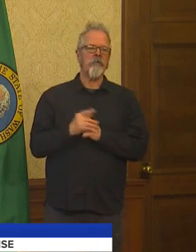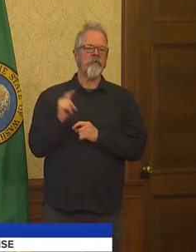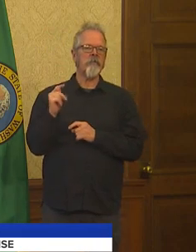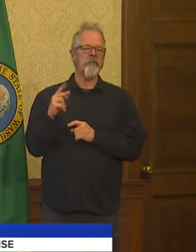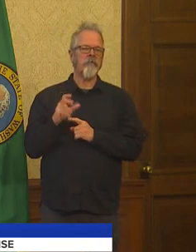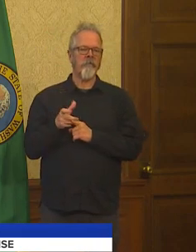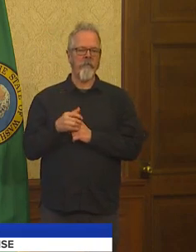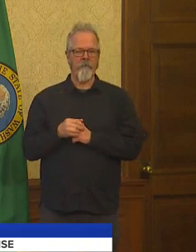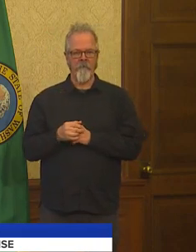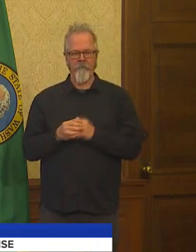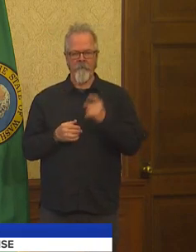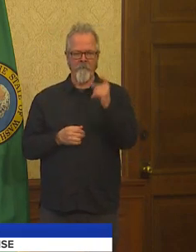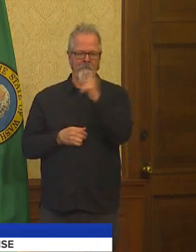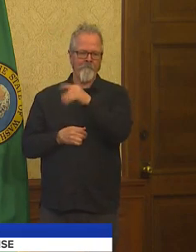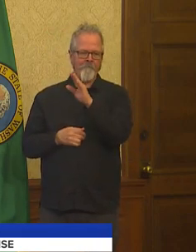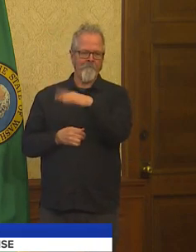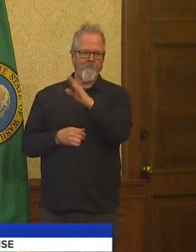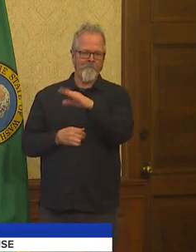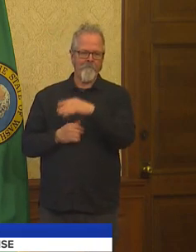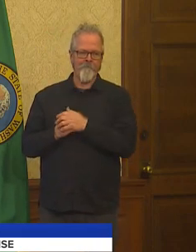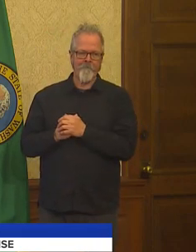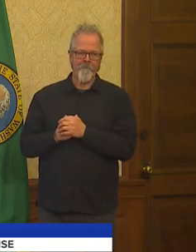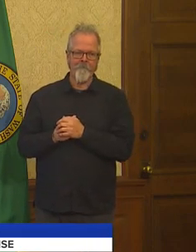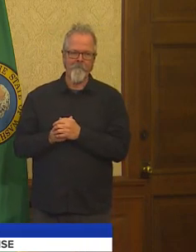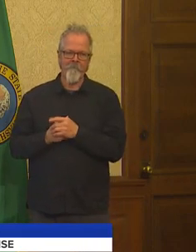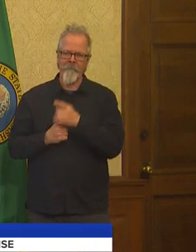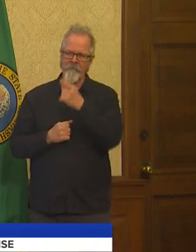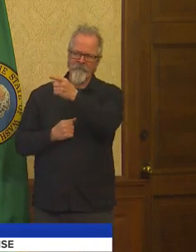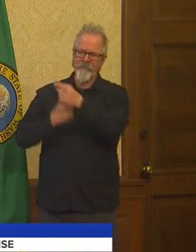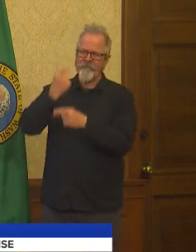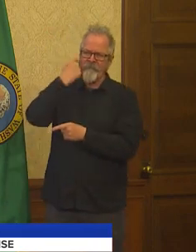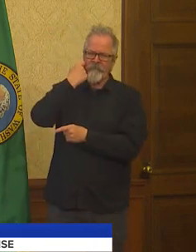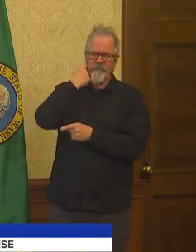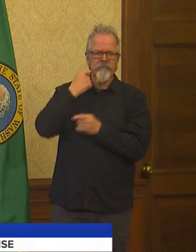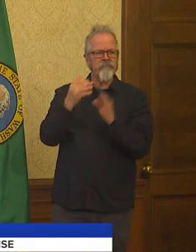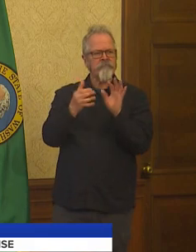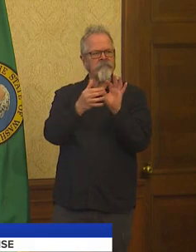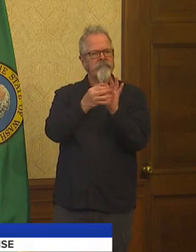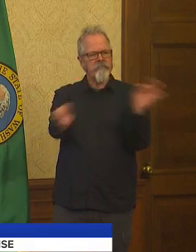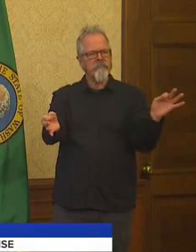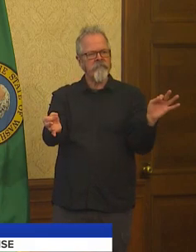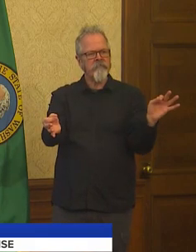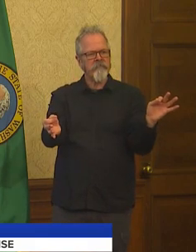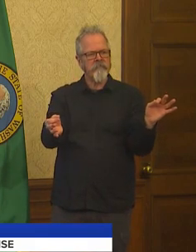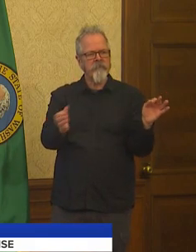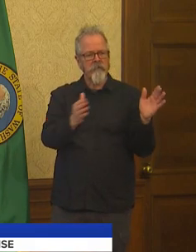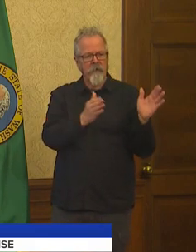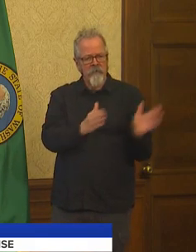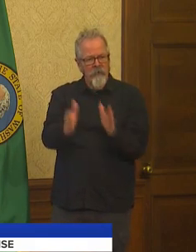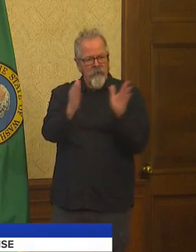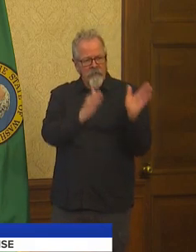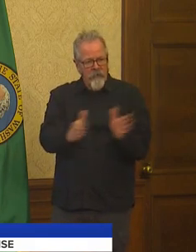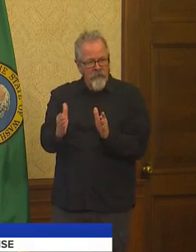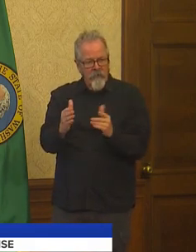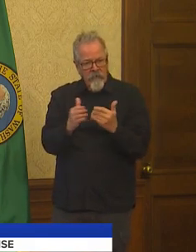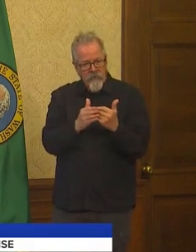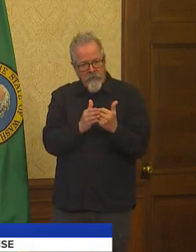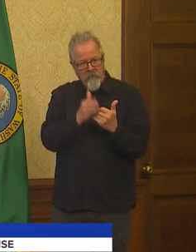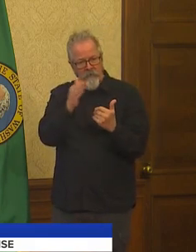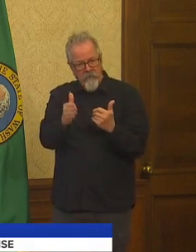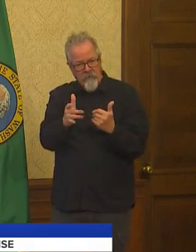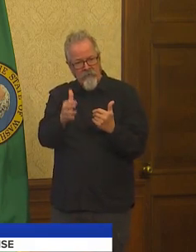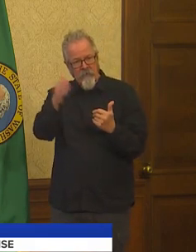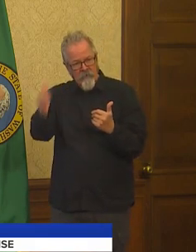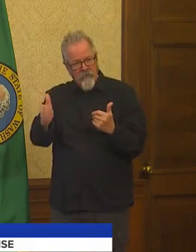determine how you can go forward. Why not share that plan publicly, if not specific dates, then specific benchmarks